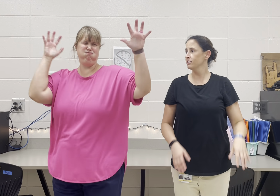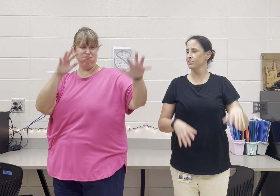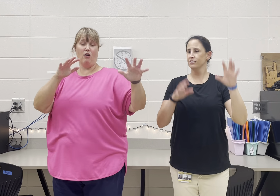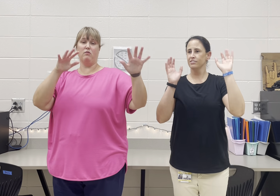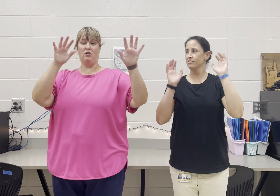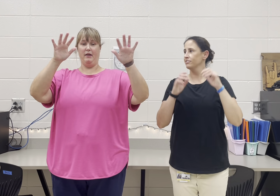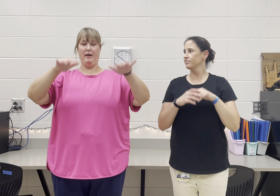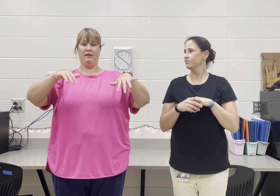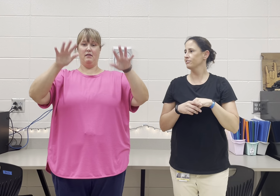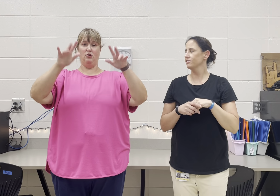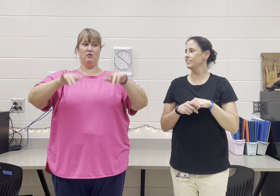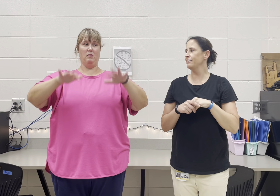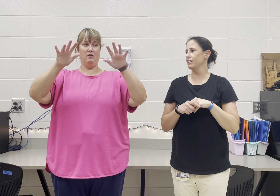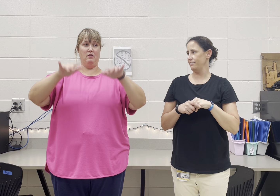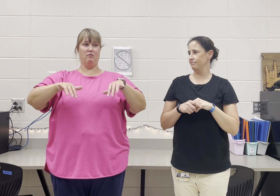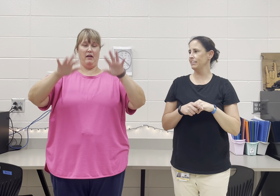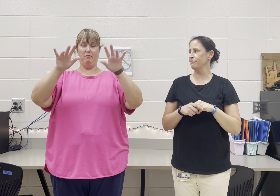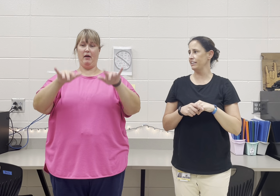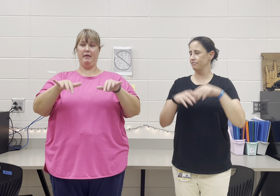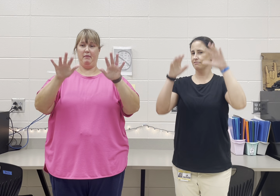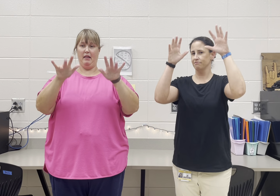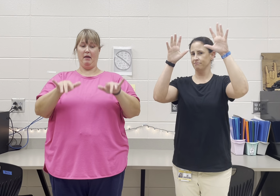Oh, sorry. Wait. You just Light rain. Light rain.